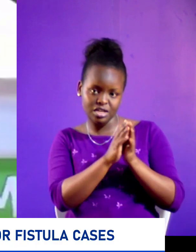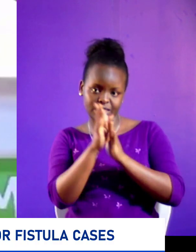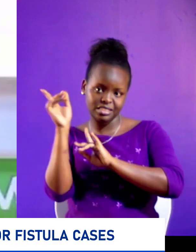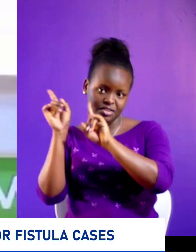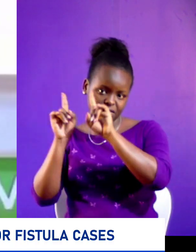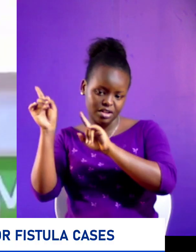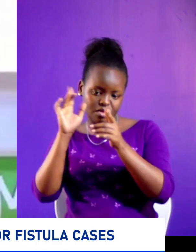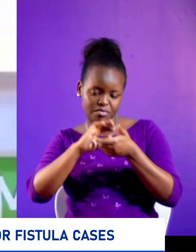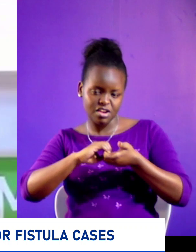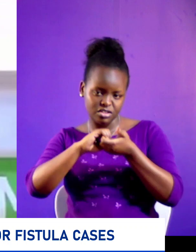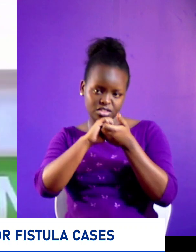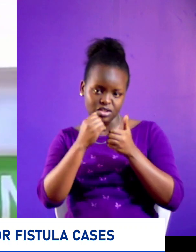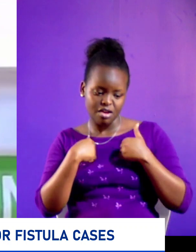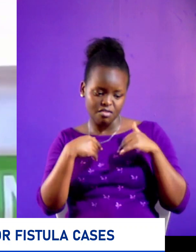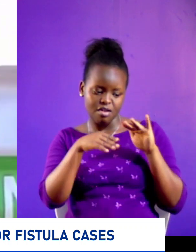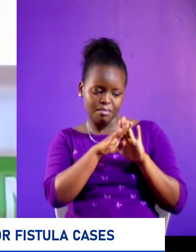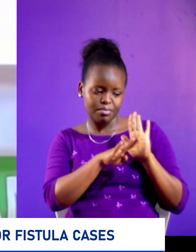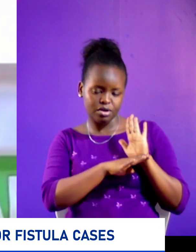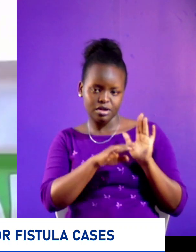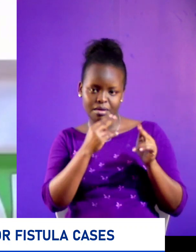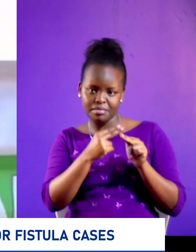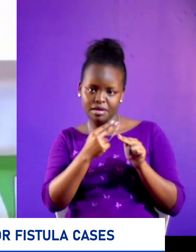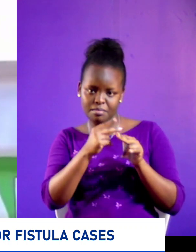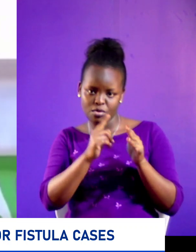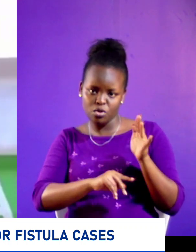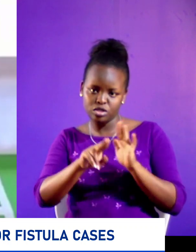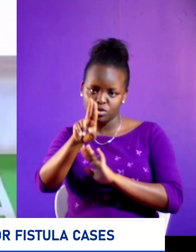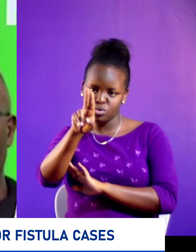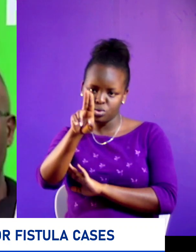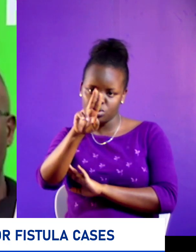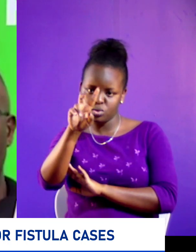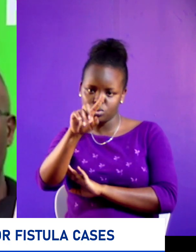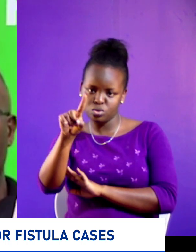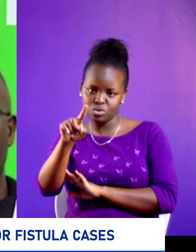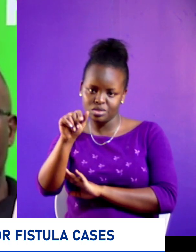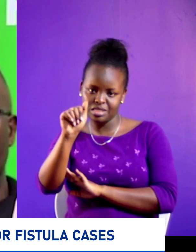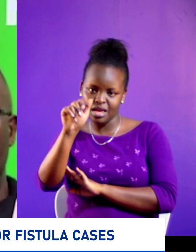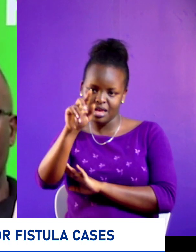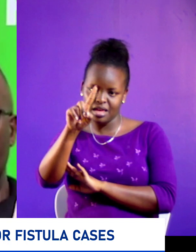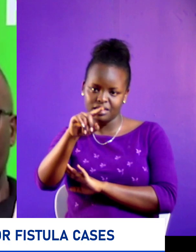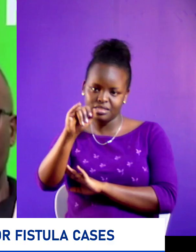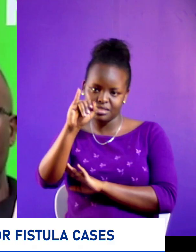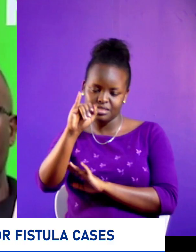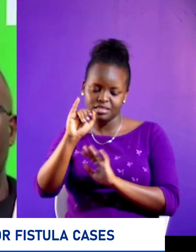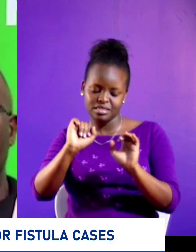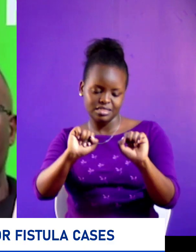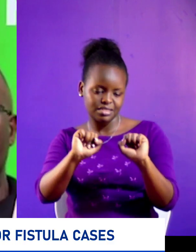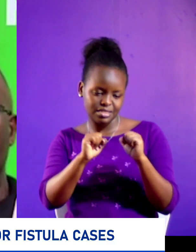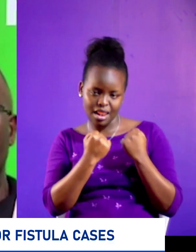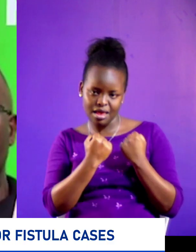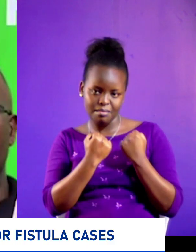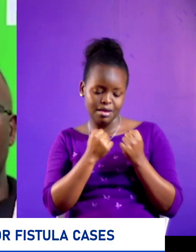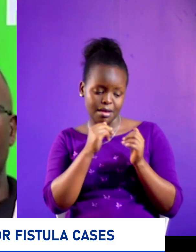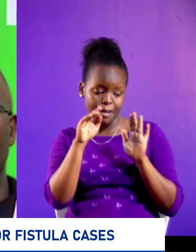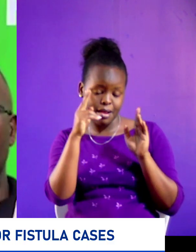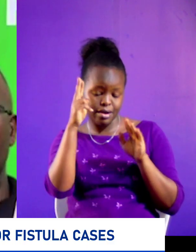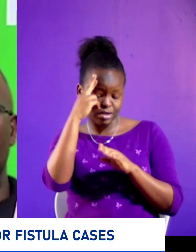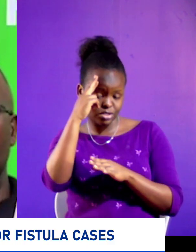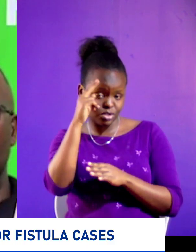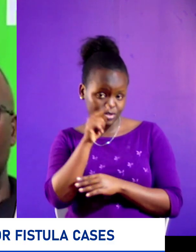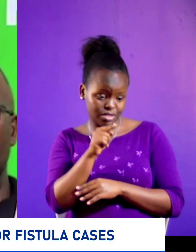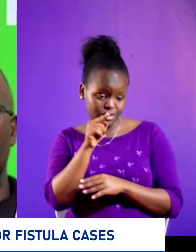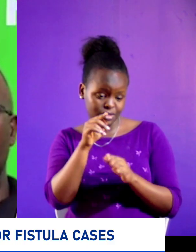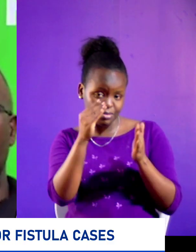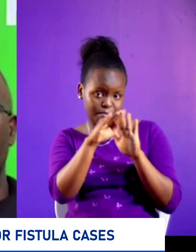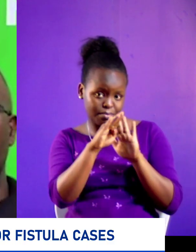have a program known as Uzazi Salama. And the purpose of this program is to make sure that